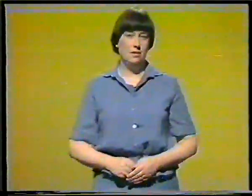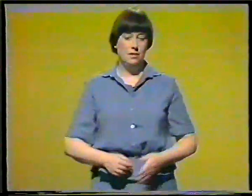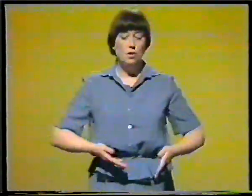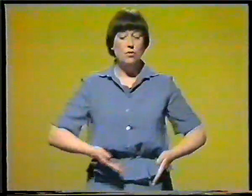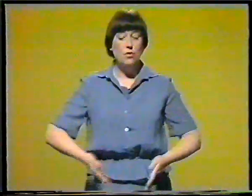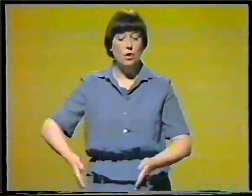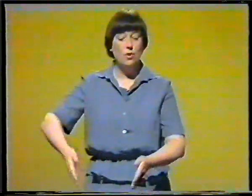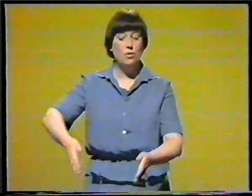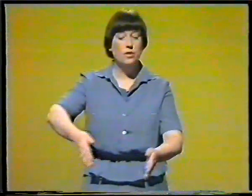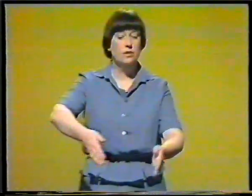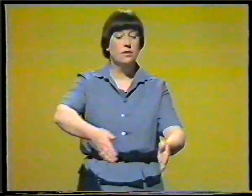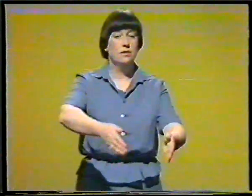Road.